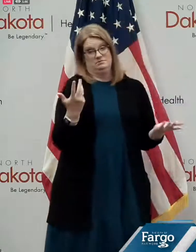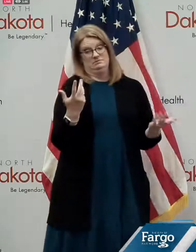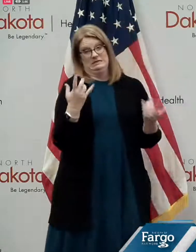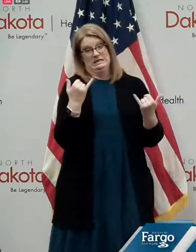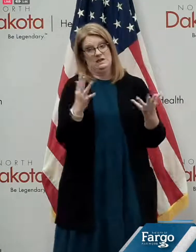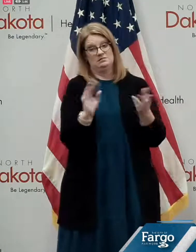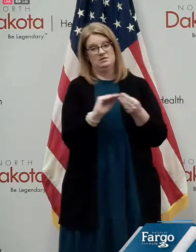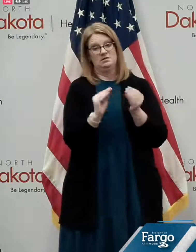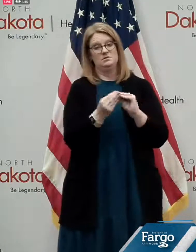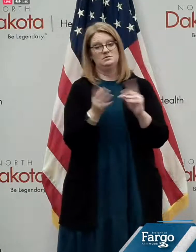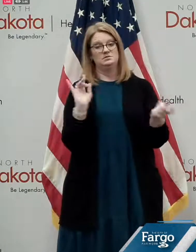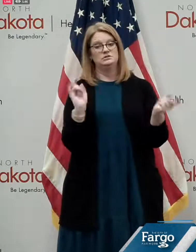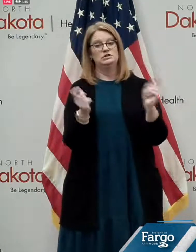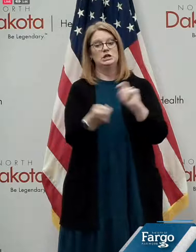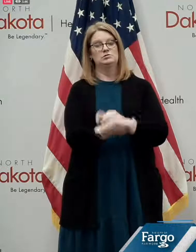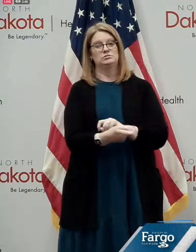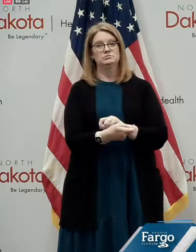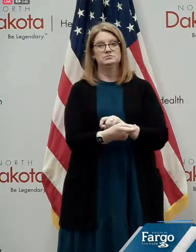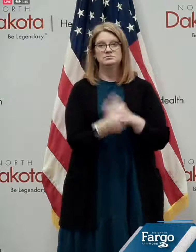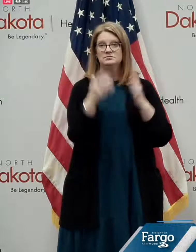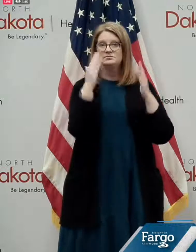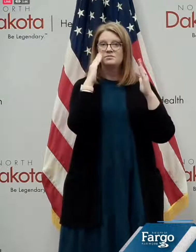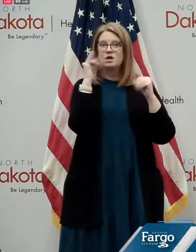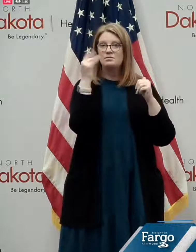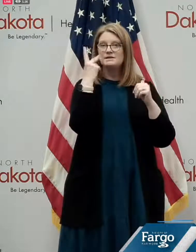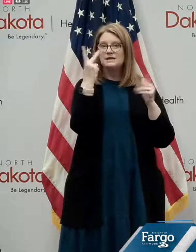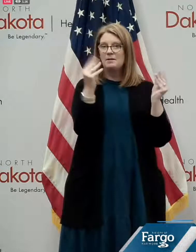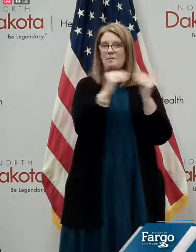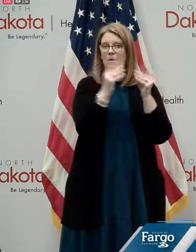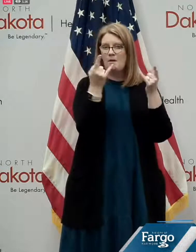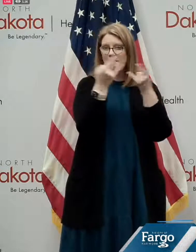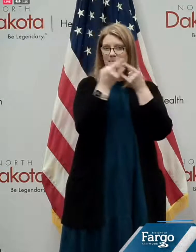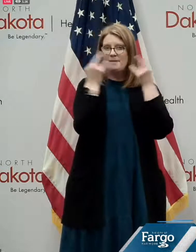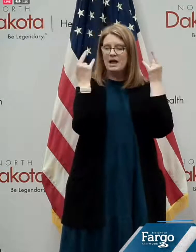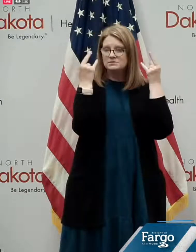numbers are changing, and so hopefully we'll see more masks and more